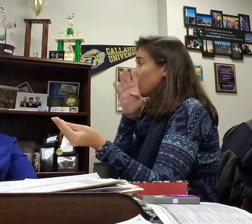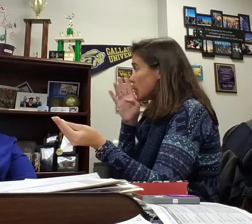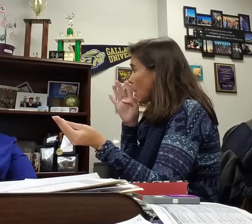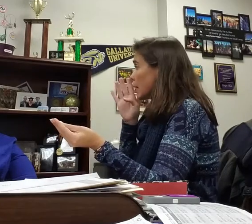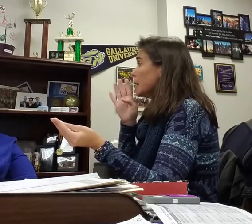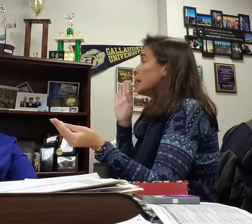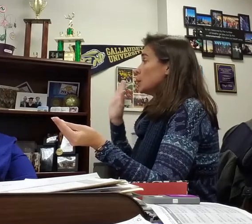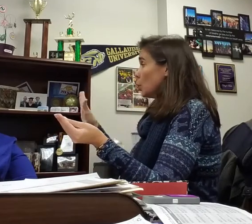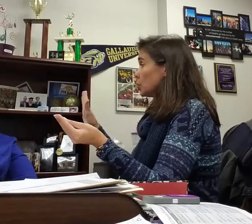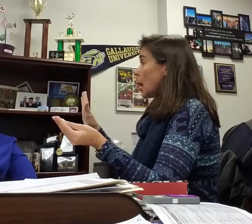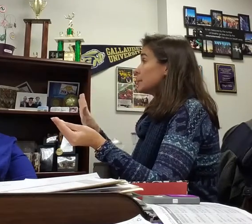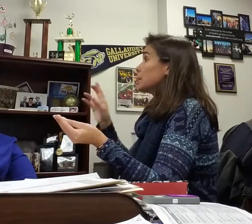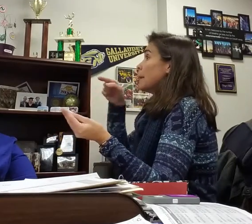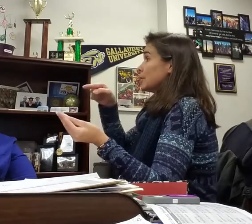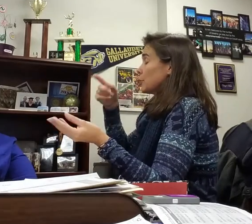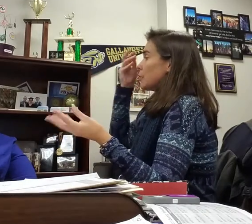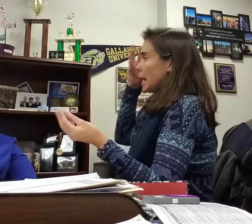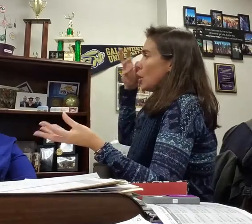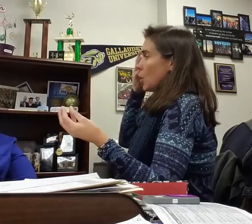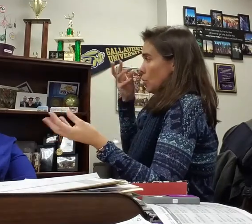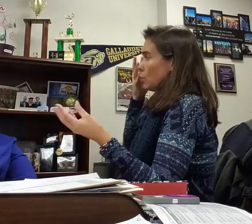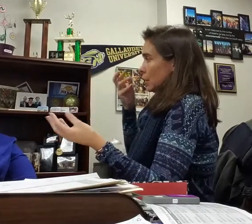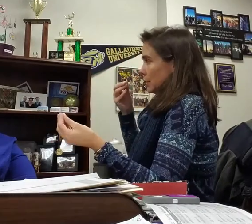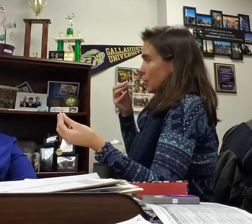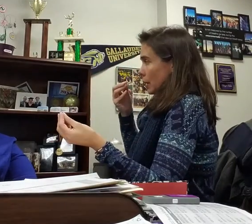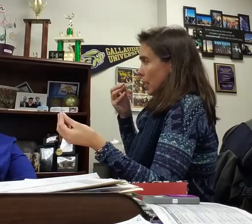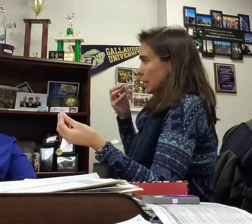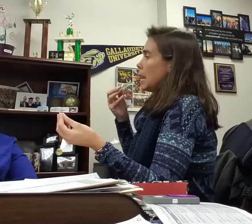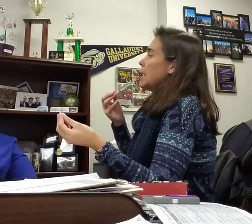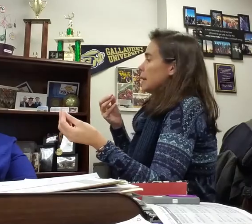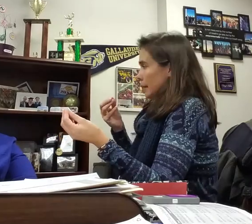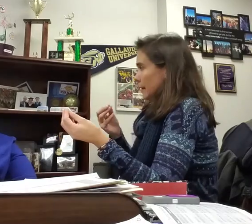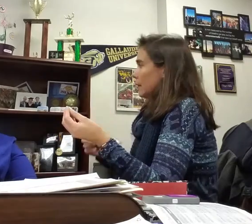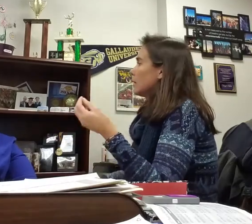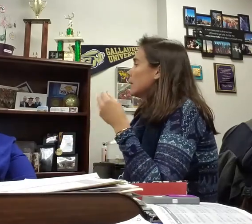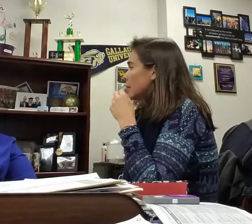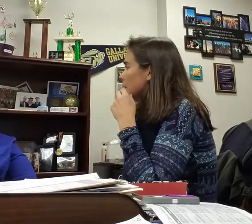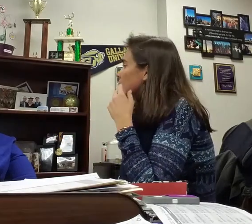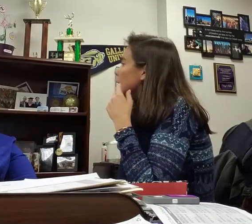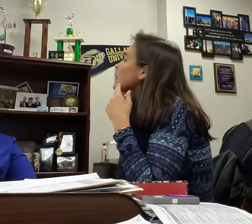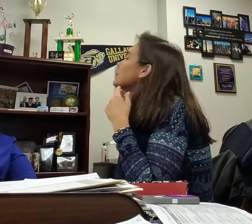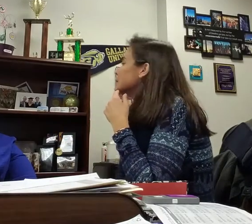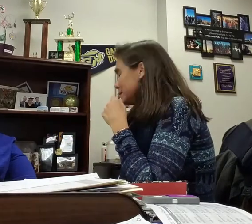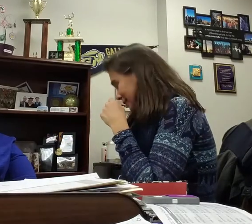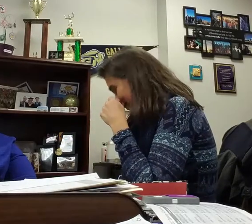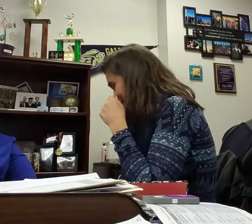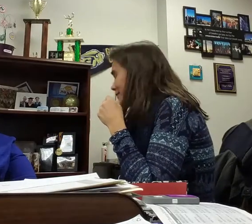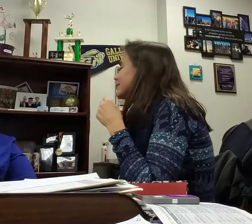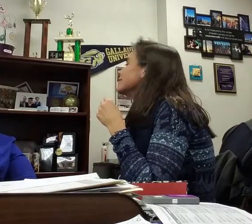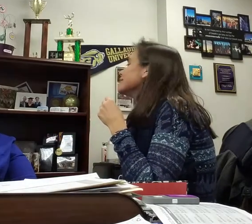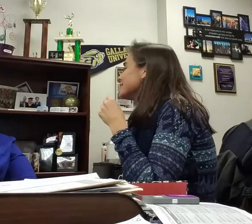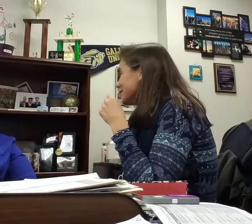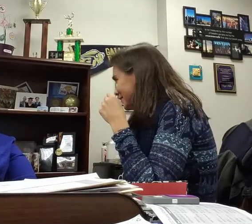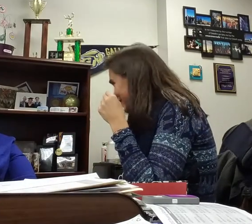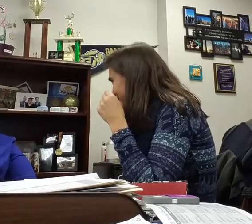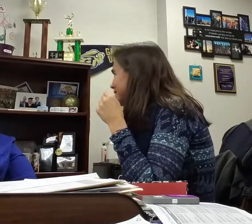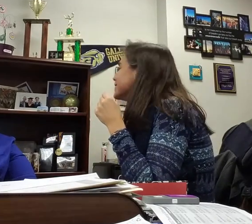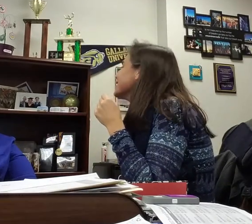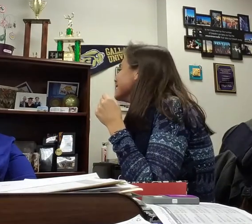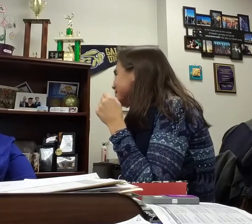going on, your job is to make sure they know what's going on. Yeah, then we had the different age group thing too. I was trying to make sure I didn't want it